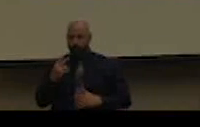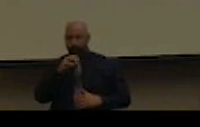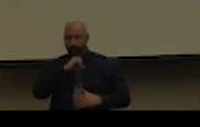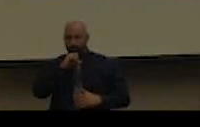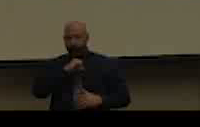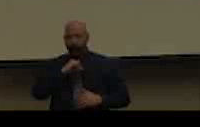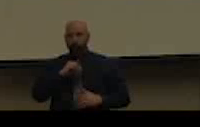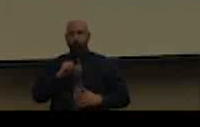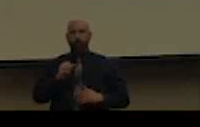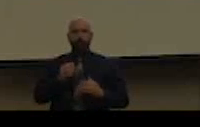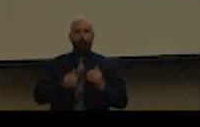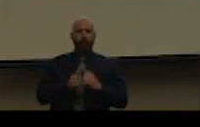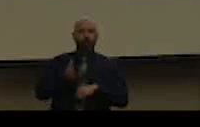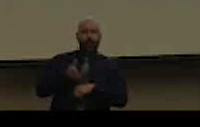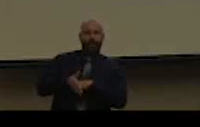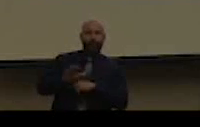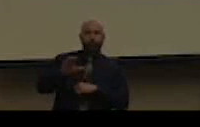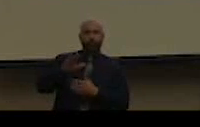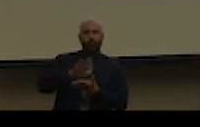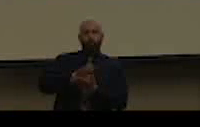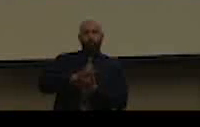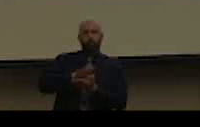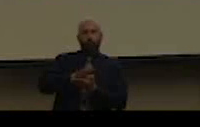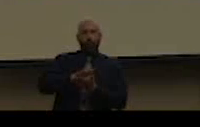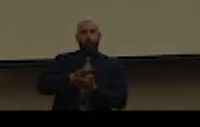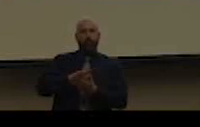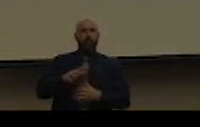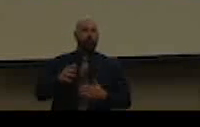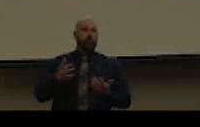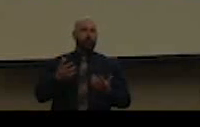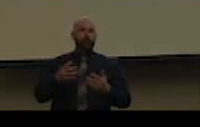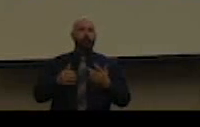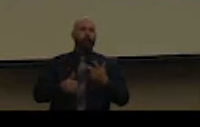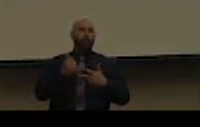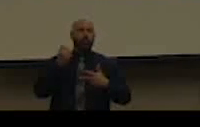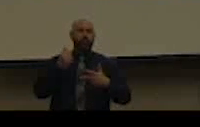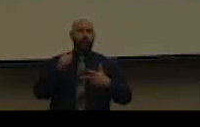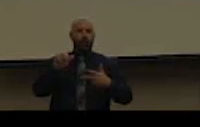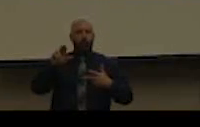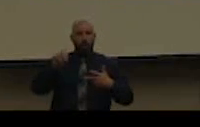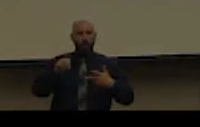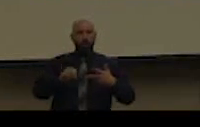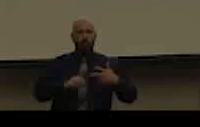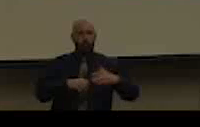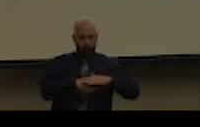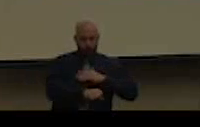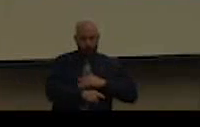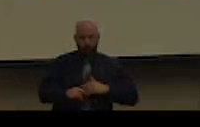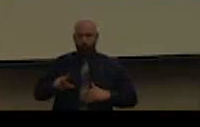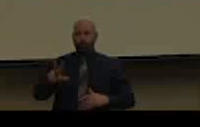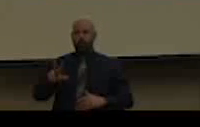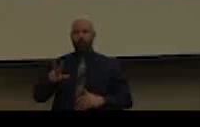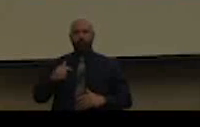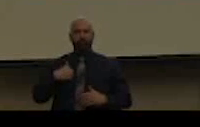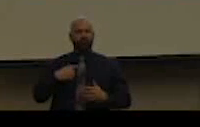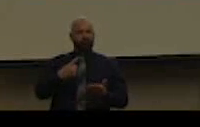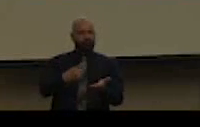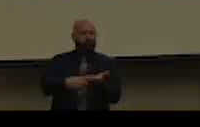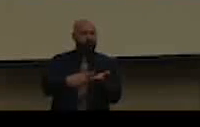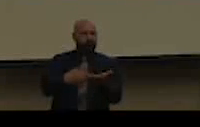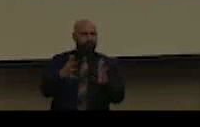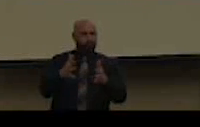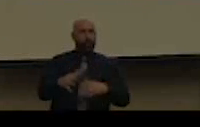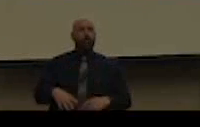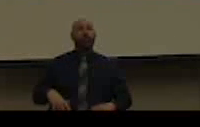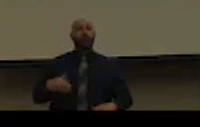the vast, vast majority are birth to three, as we discussed. And we had at the time about 5,000 families on the wait list.